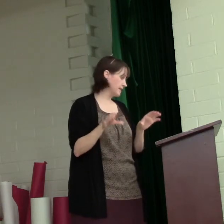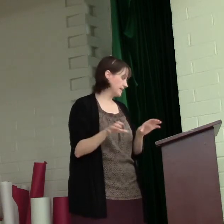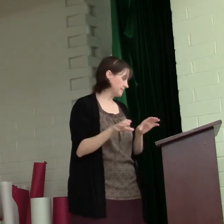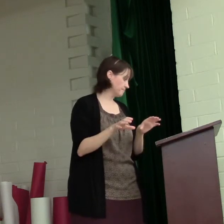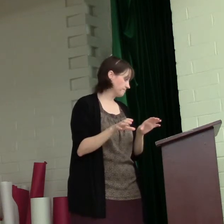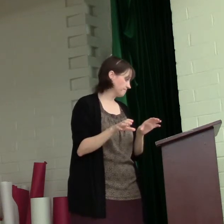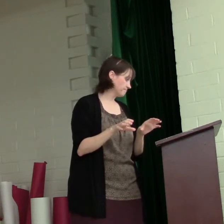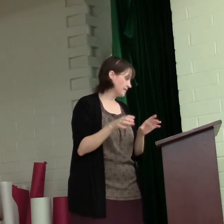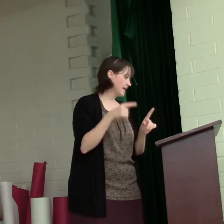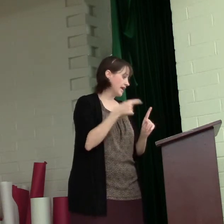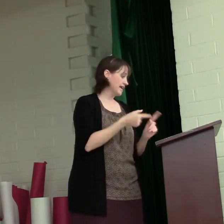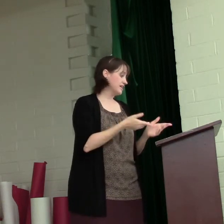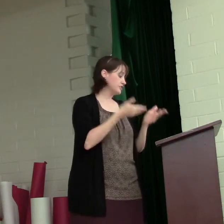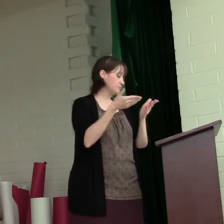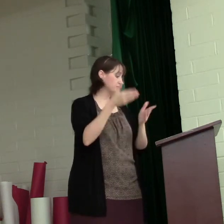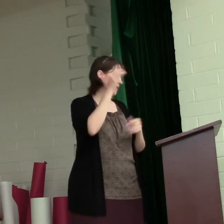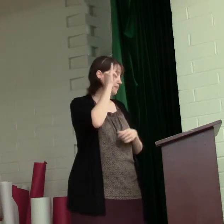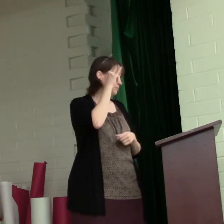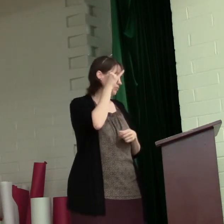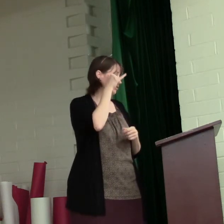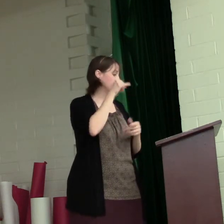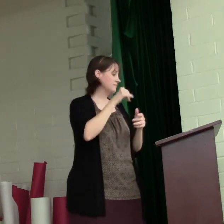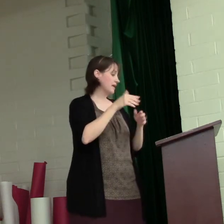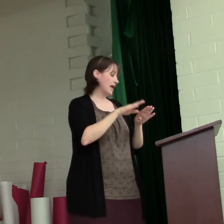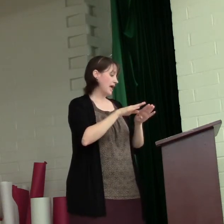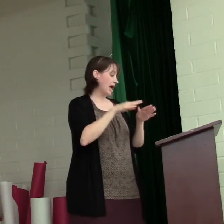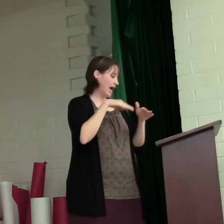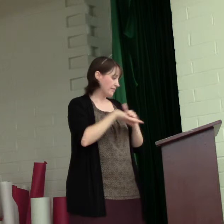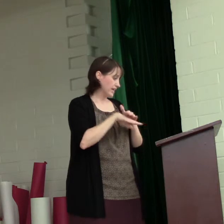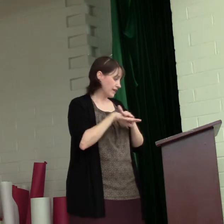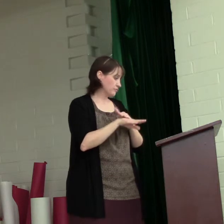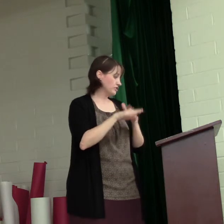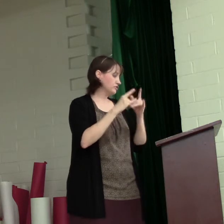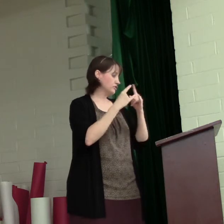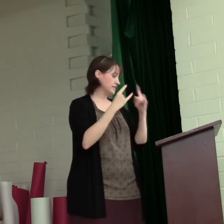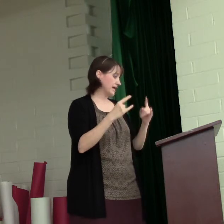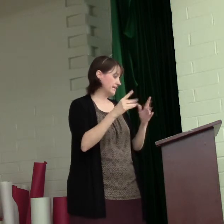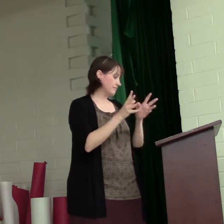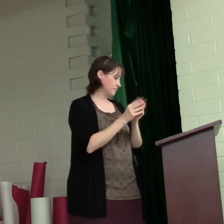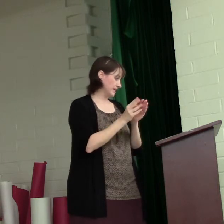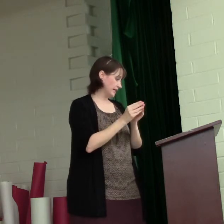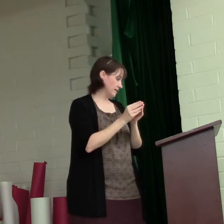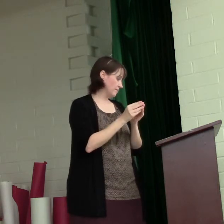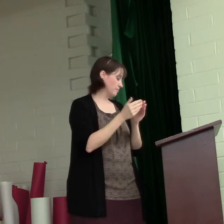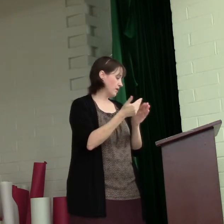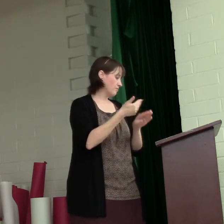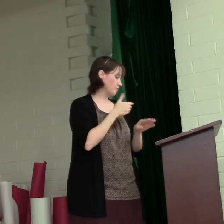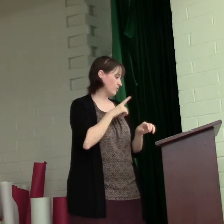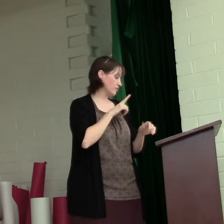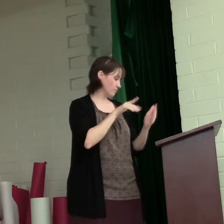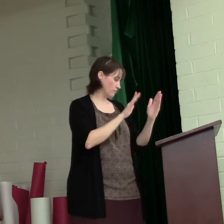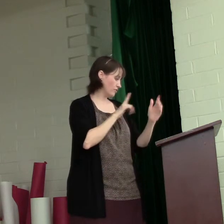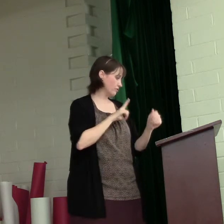committed. He is to present the bull at the entrance to the tent of meeting before the